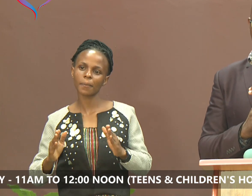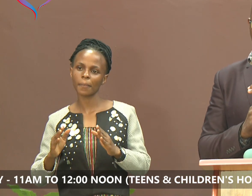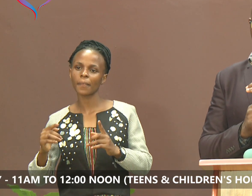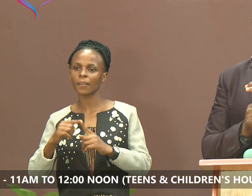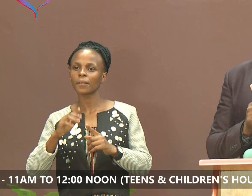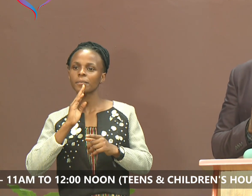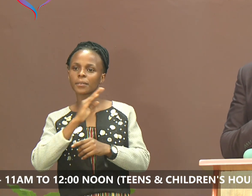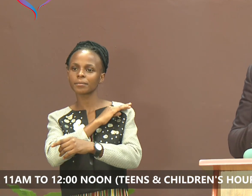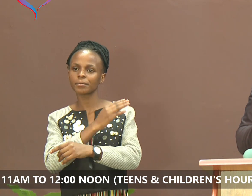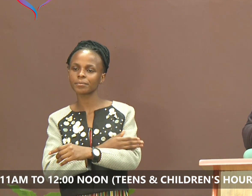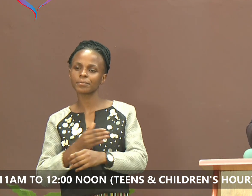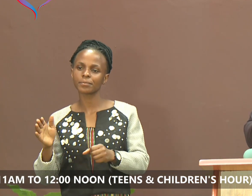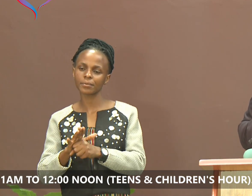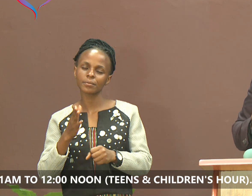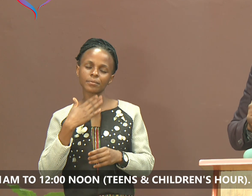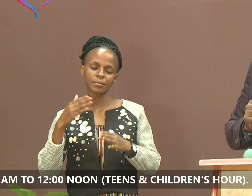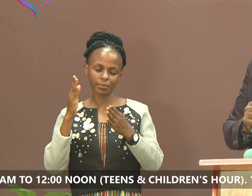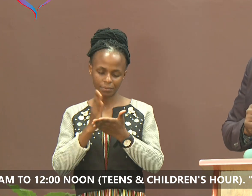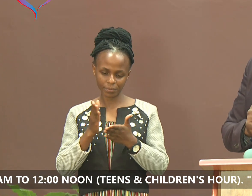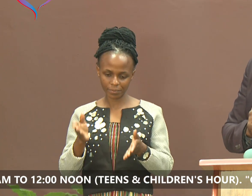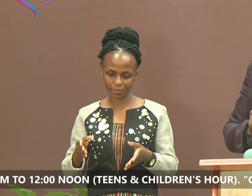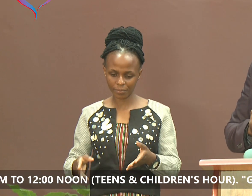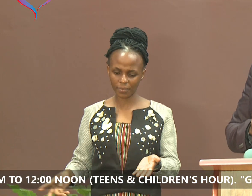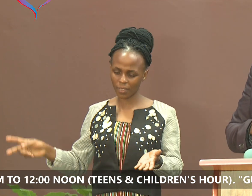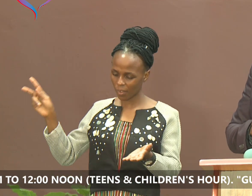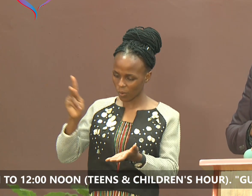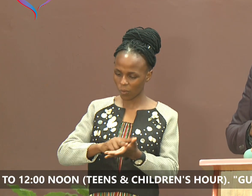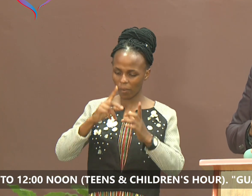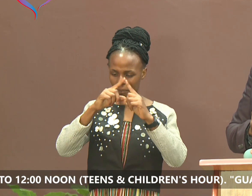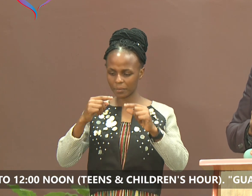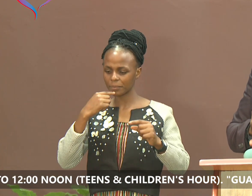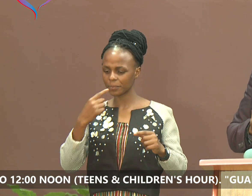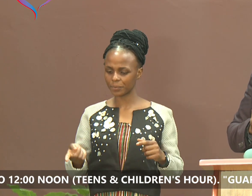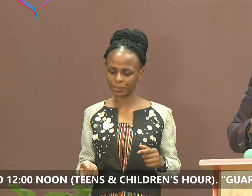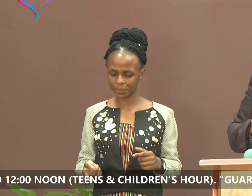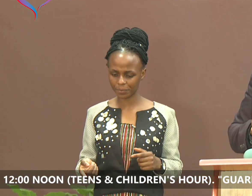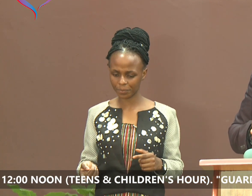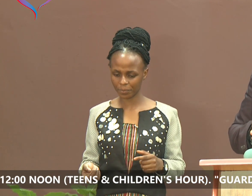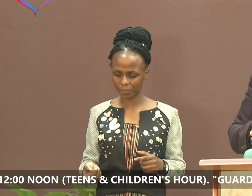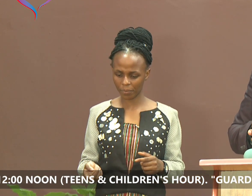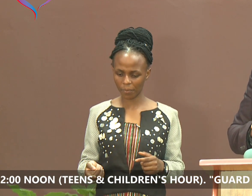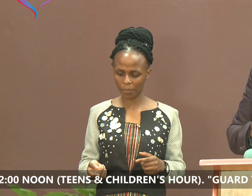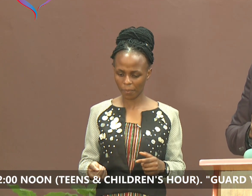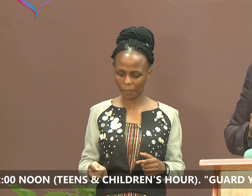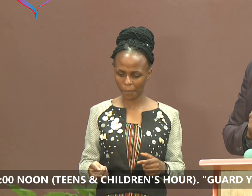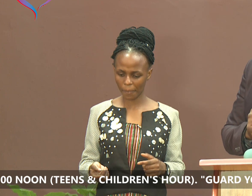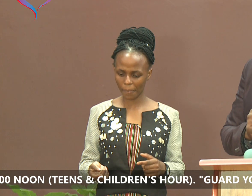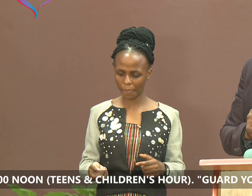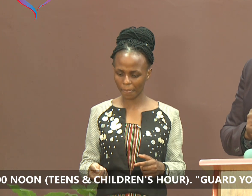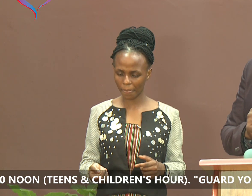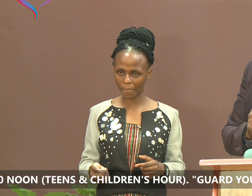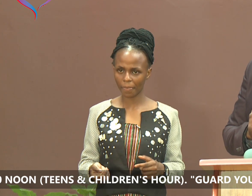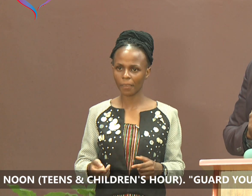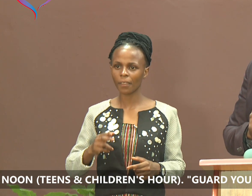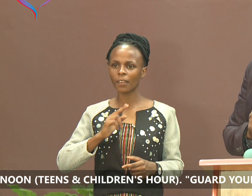okubera abamanyi njagala koma wano nga emphasizing ebigambo byenjogeddeko. I want to end here emphasizing some of these words.